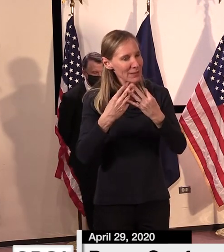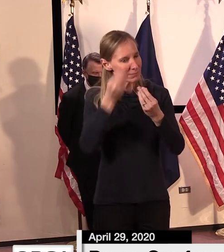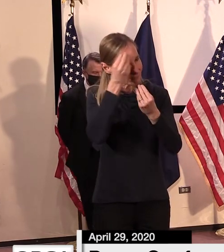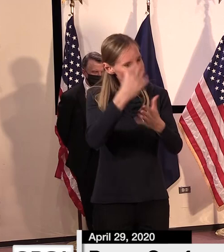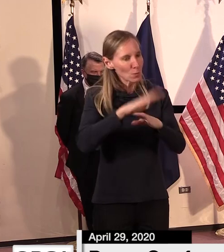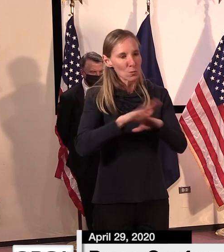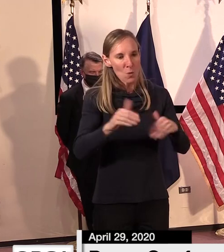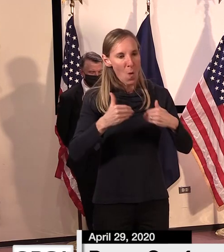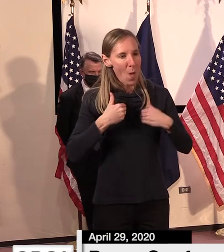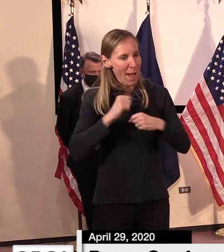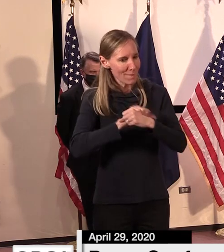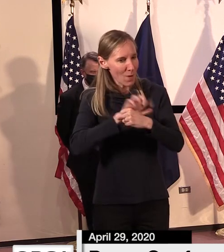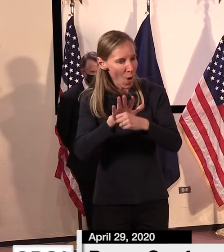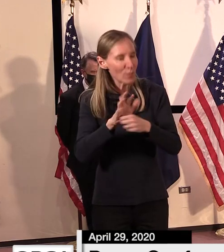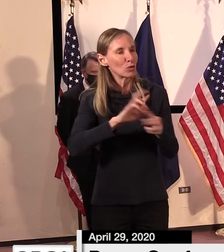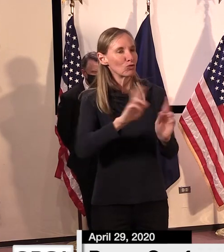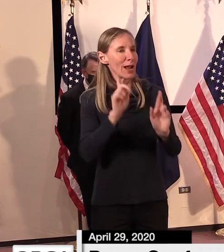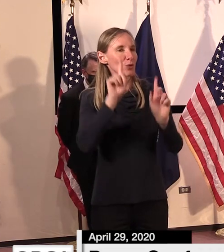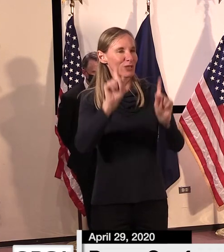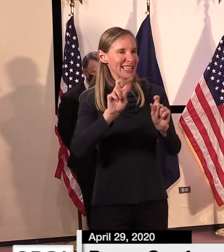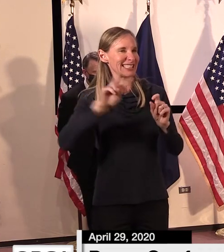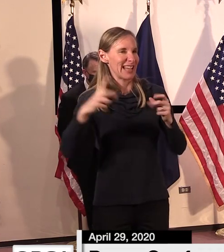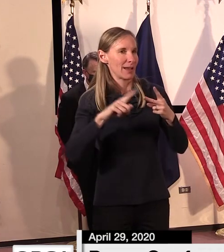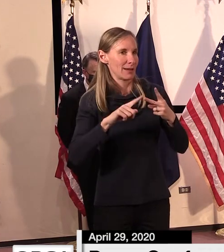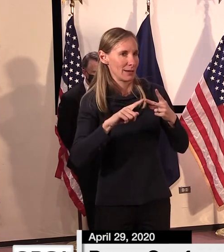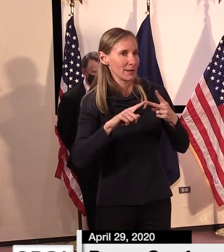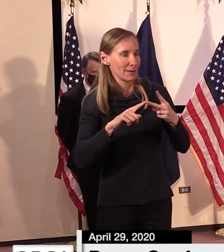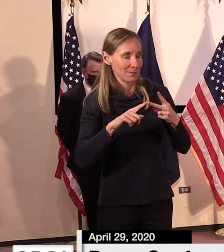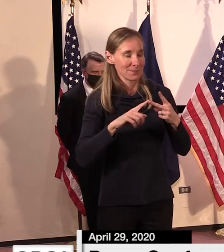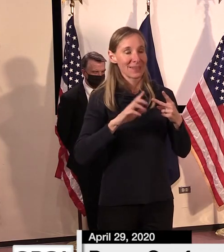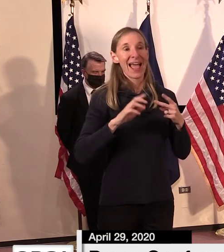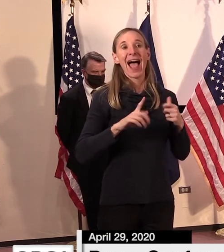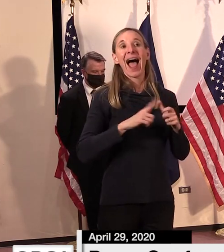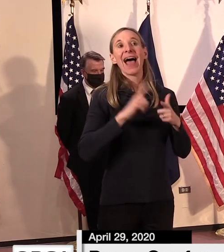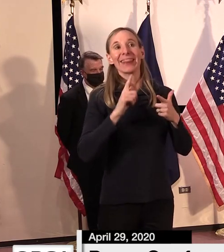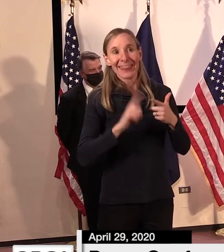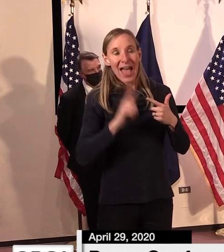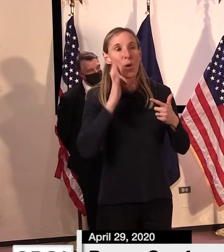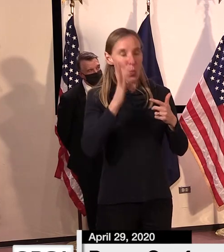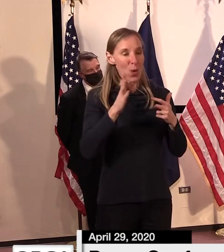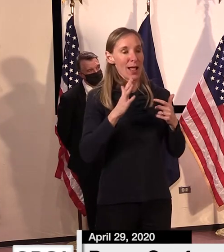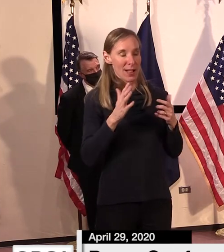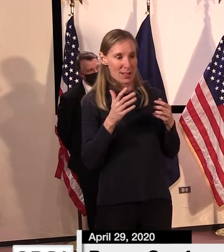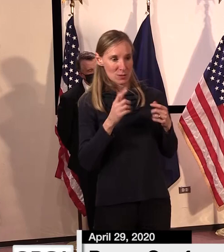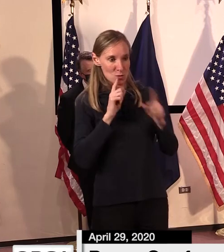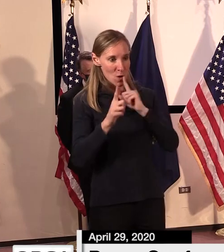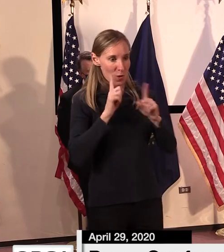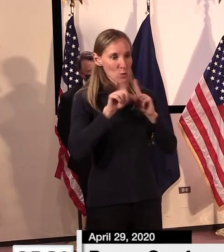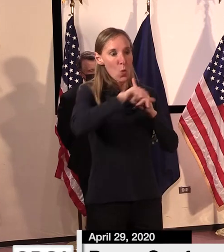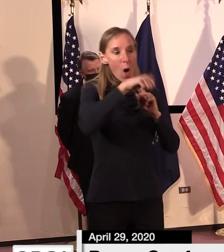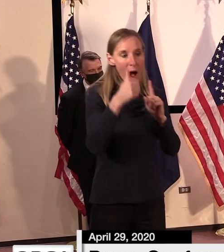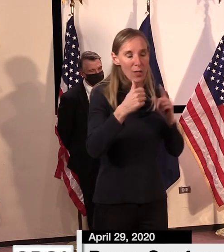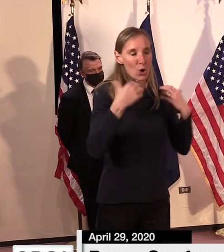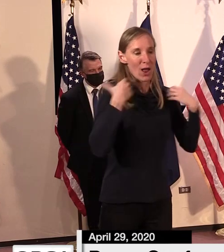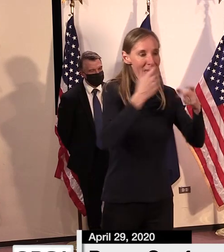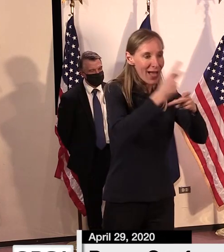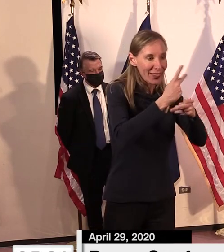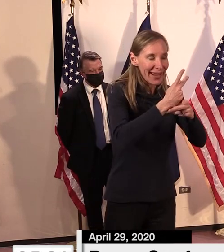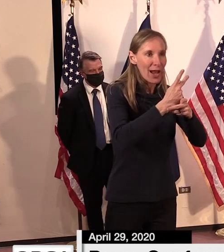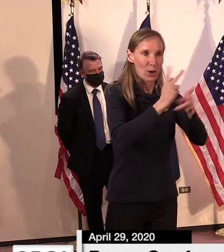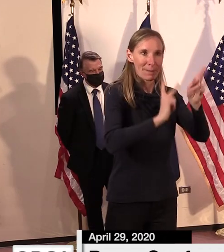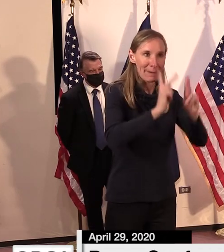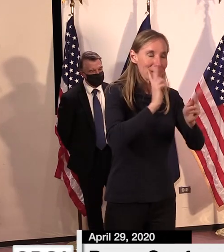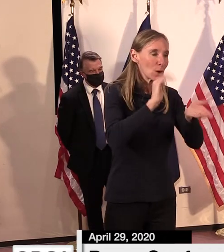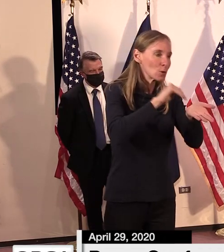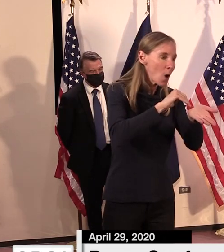with readily available testing. And when the time is right, we will coordinate with healthcare and other providers to put